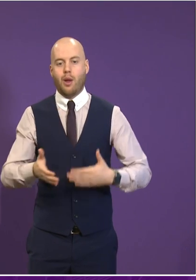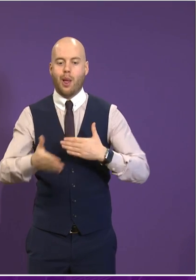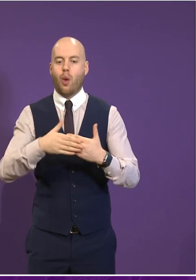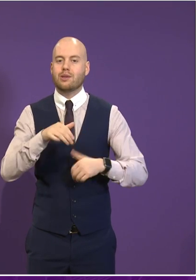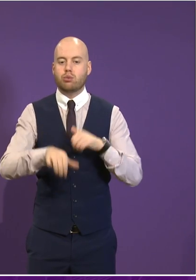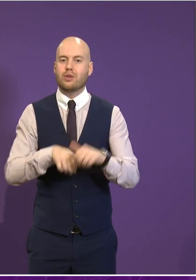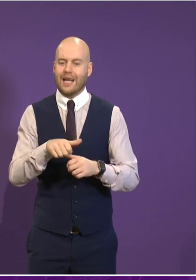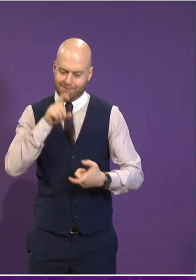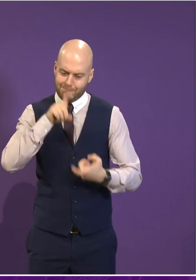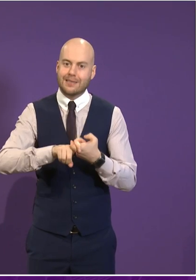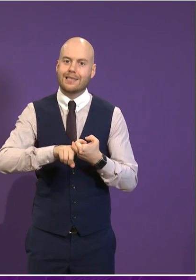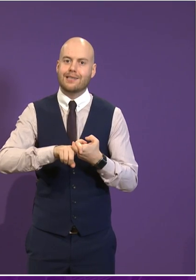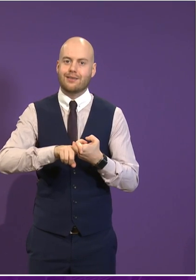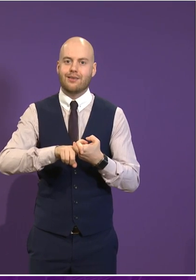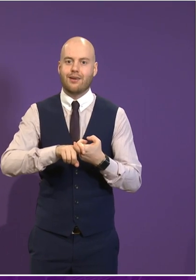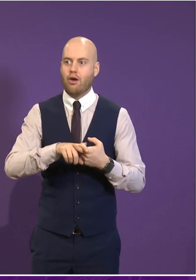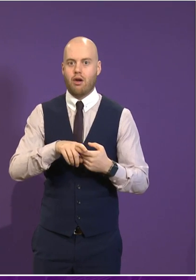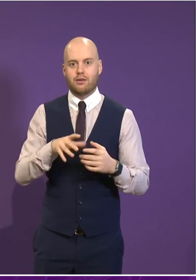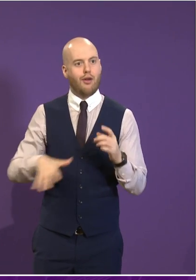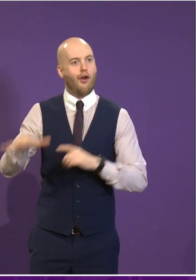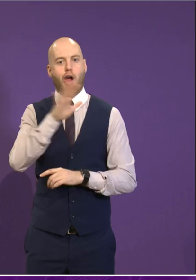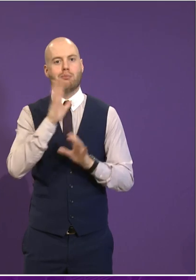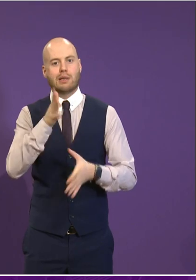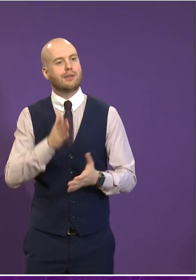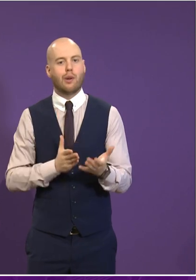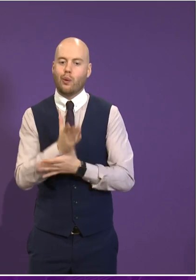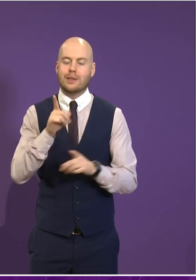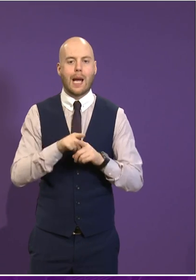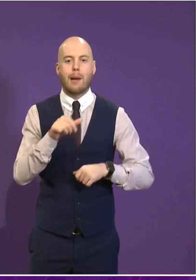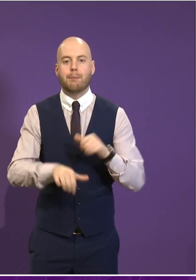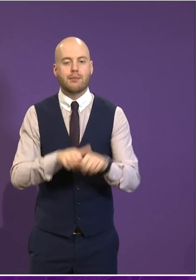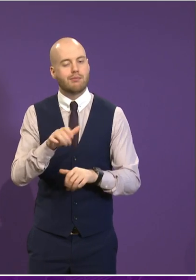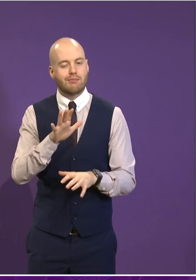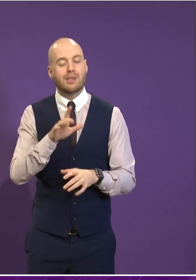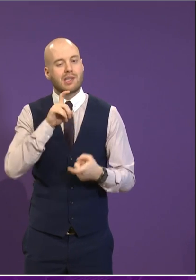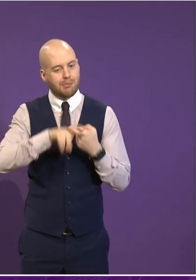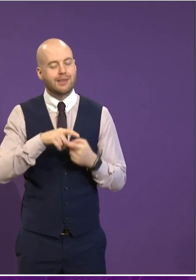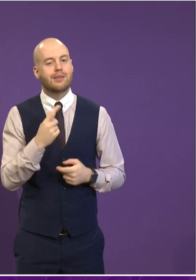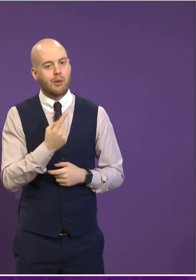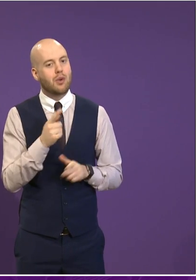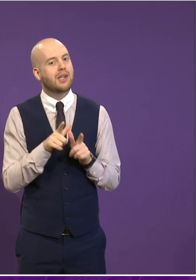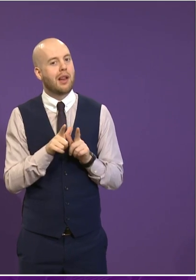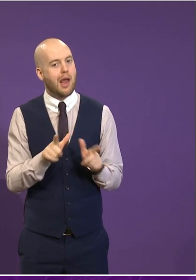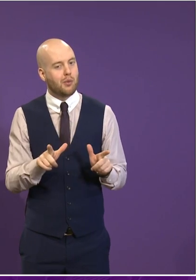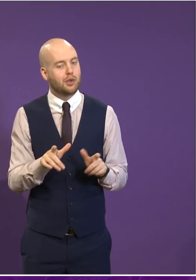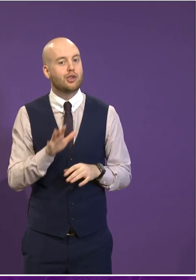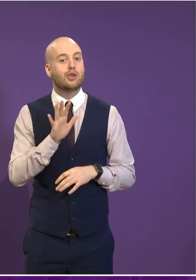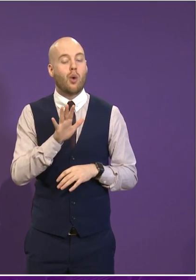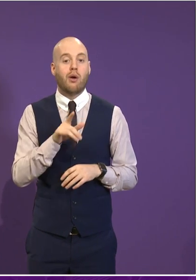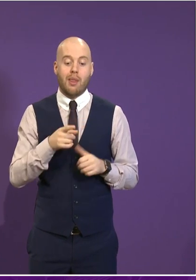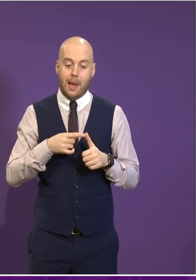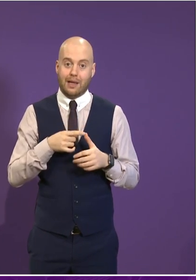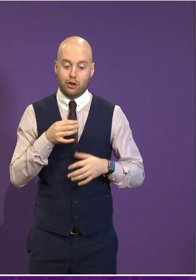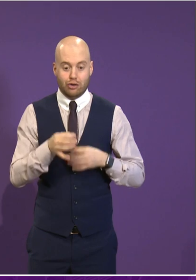closed to certain parts of the population because of the language which they use. So the application process needs to